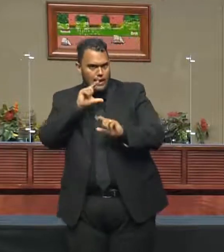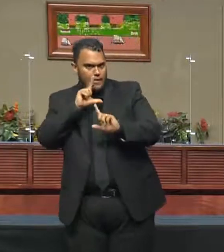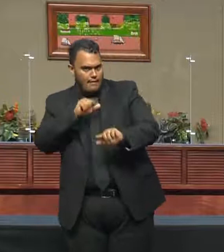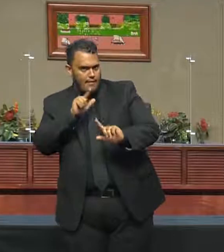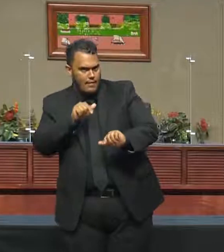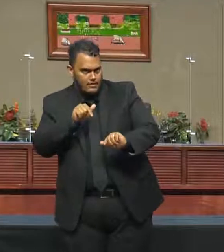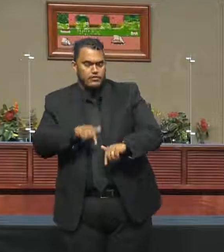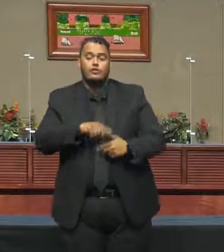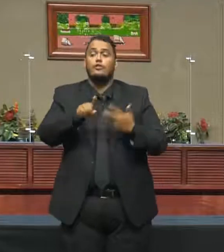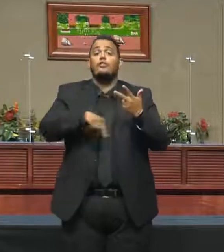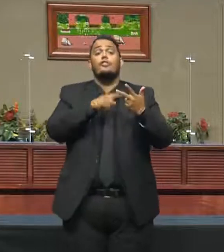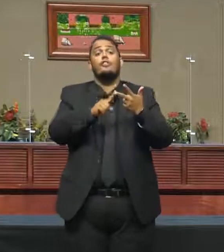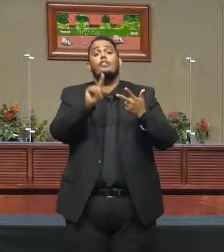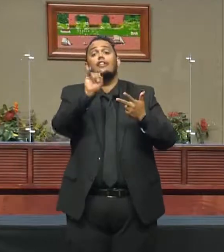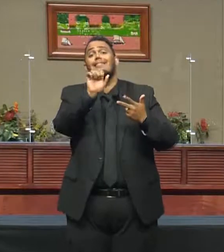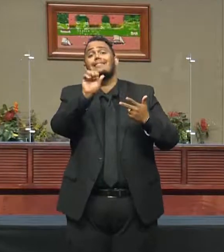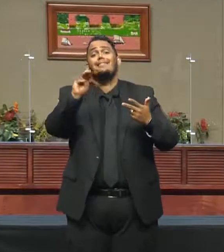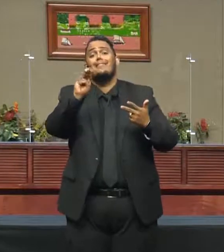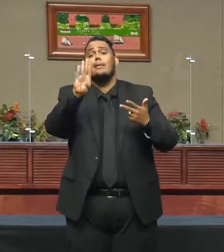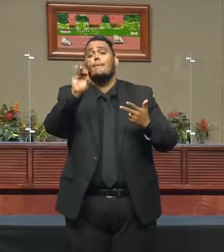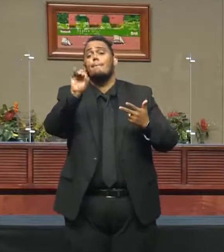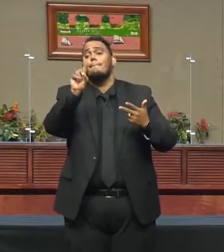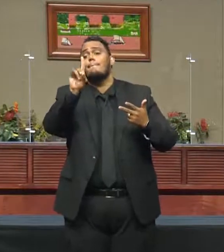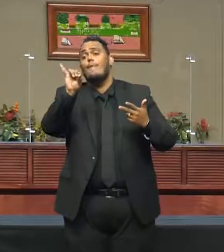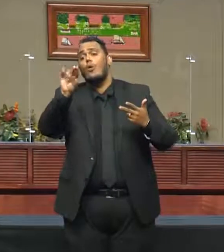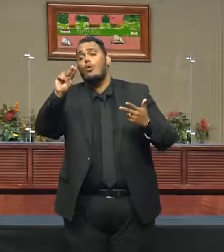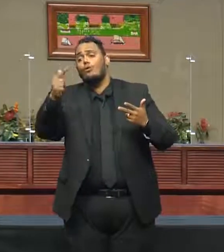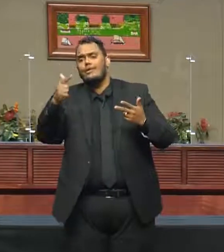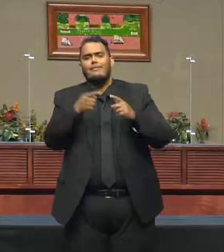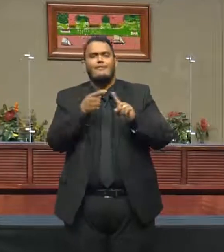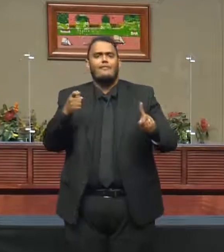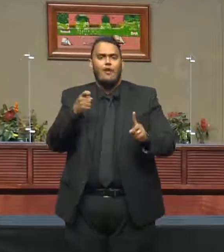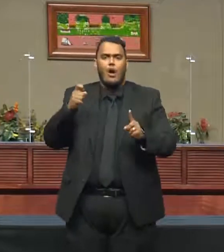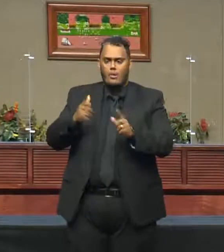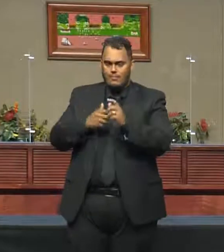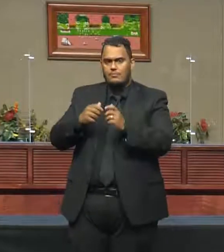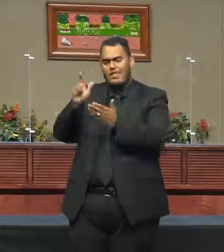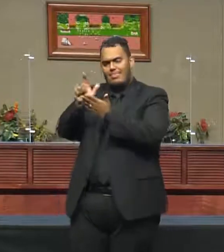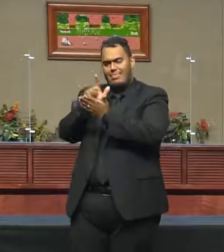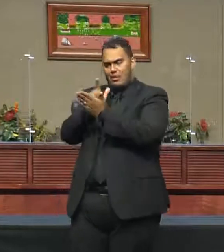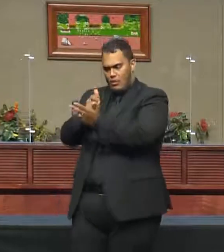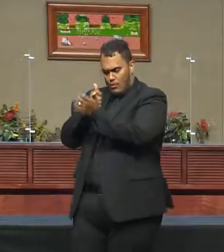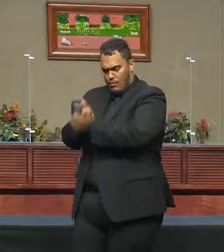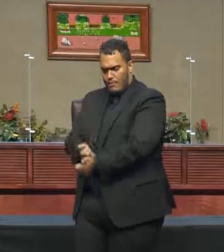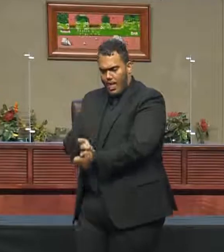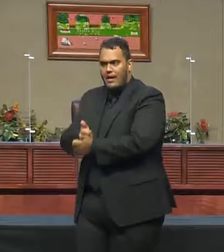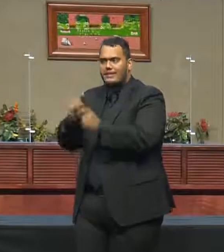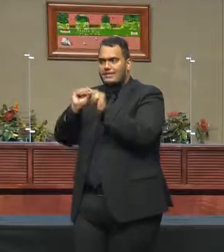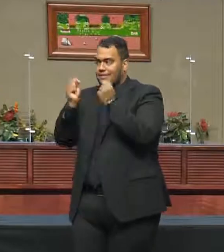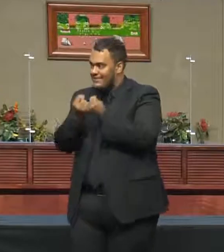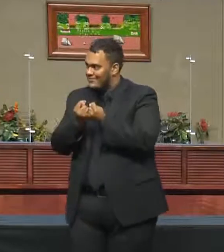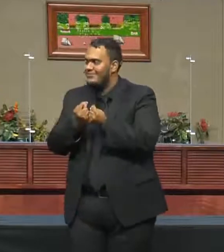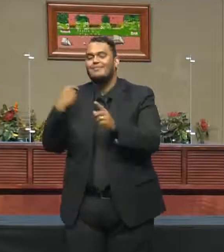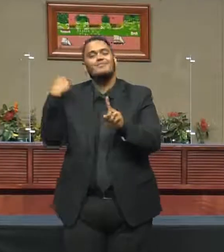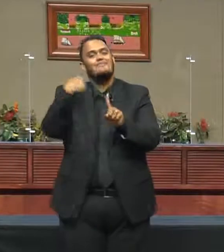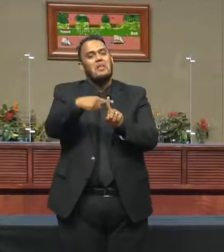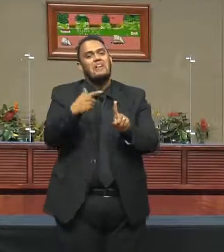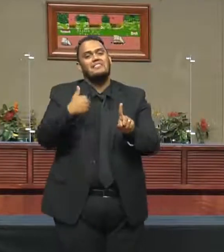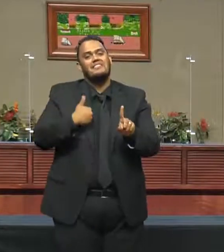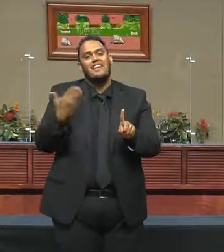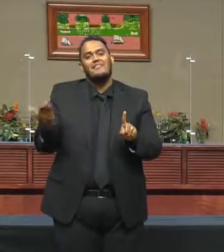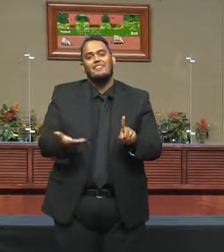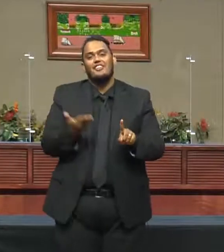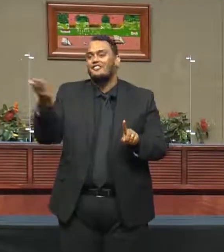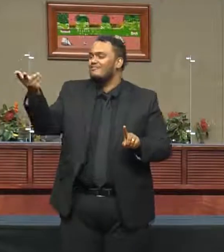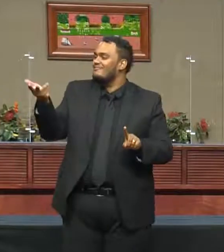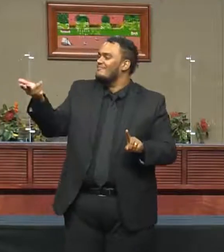our compliance team, if there are any related questions there. And then we have our commissioners who can answer any